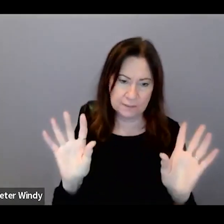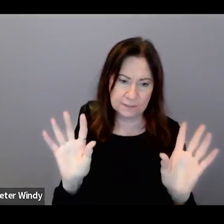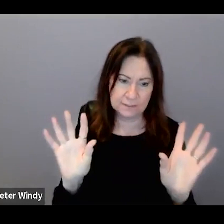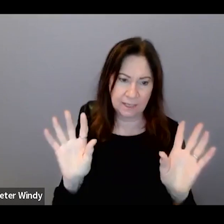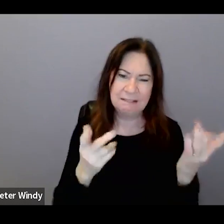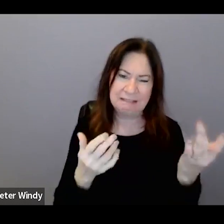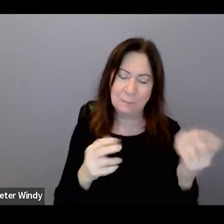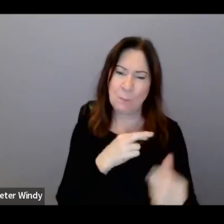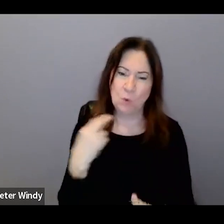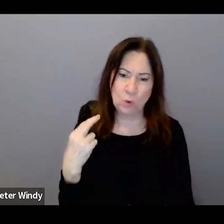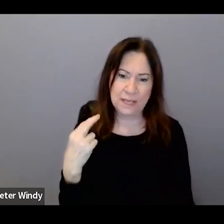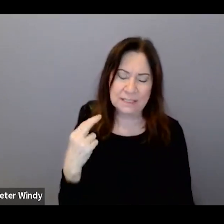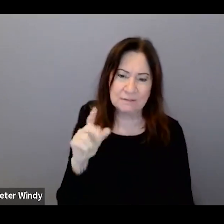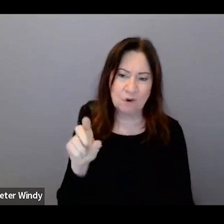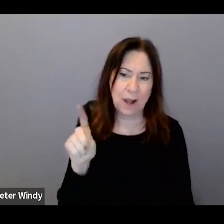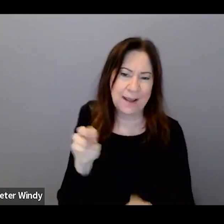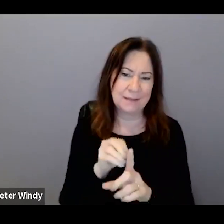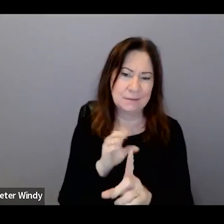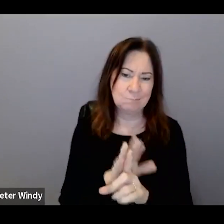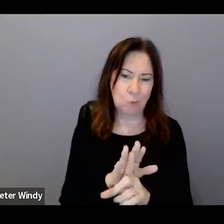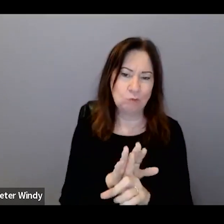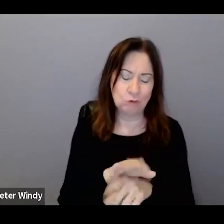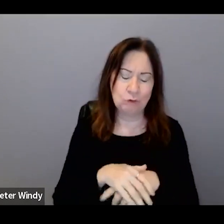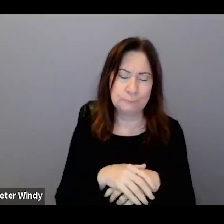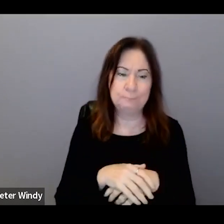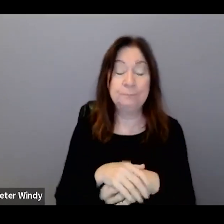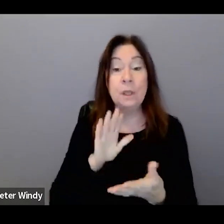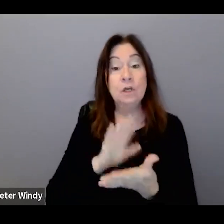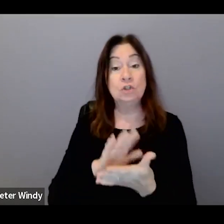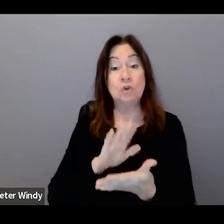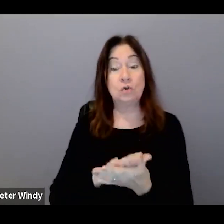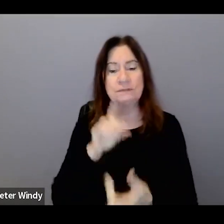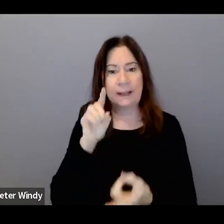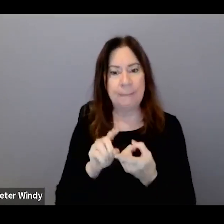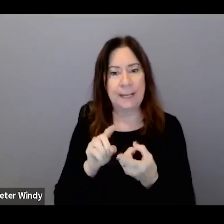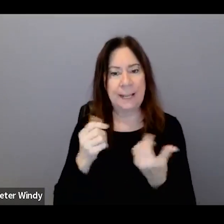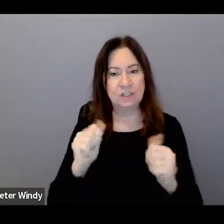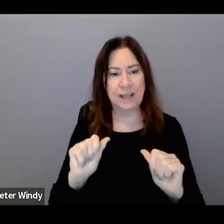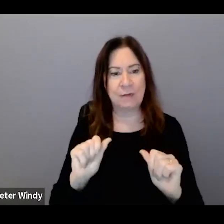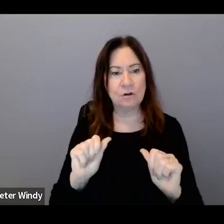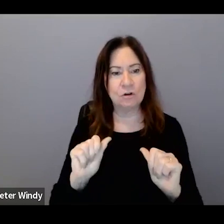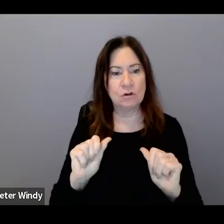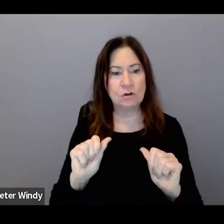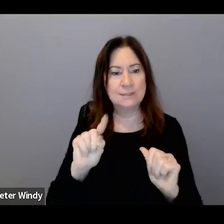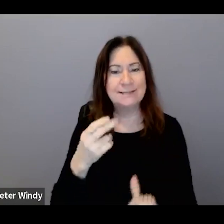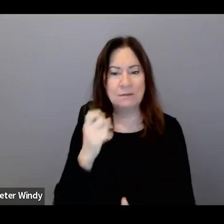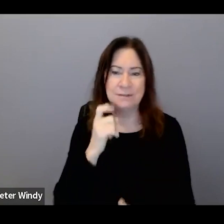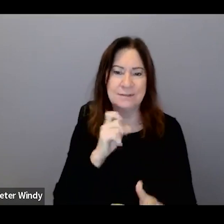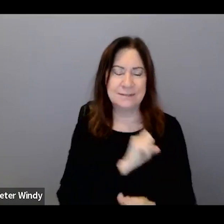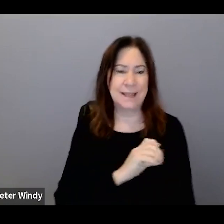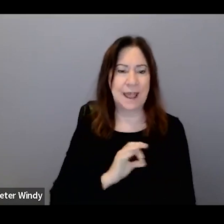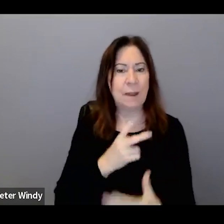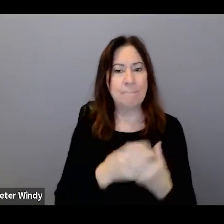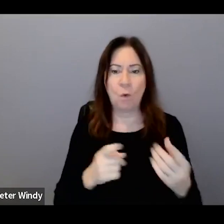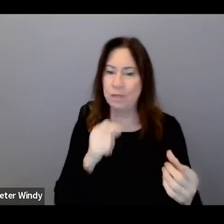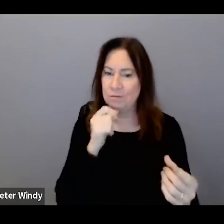risk, at least, of lead exposure. Schools have taken mitigation measures. Students and staff at both systems have not